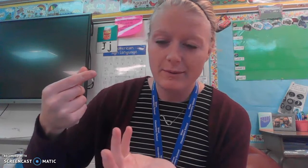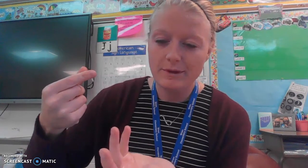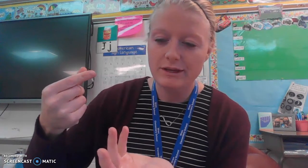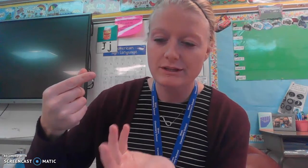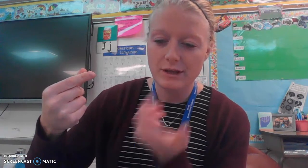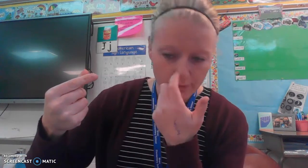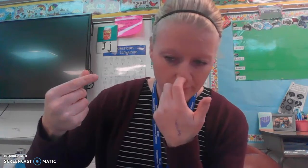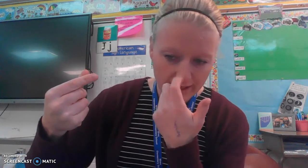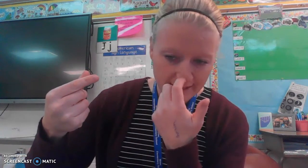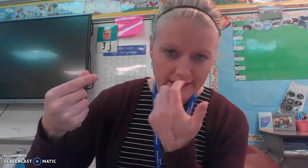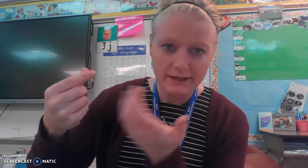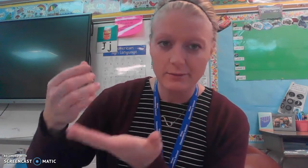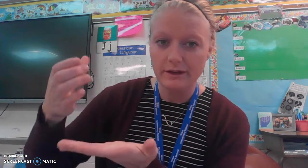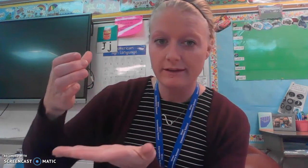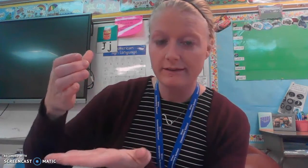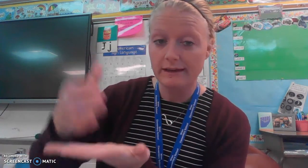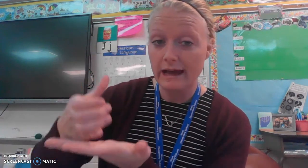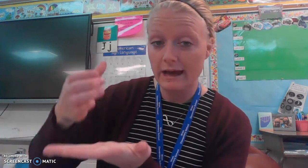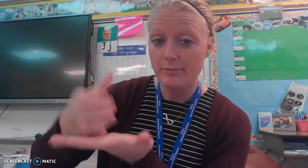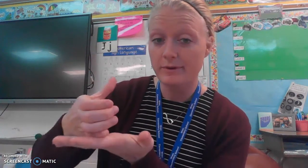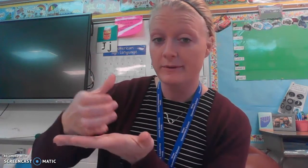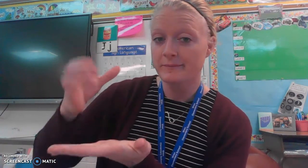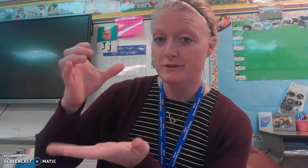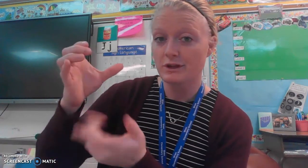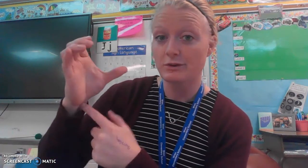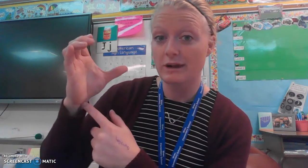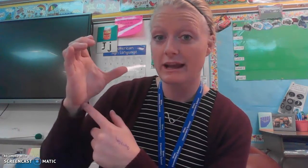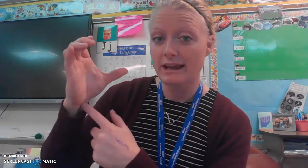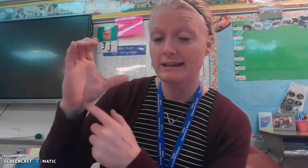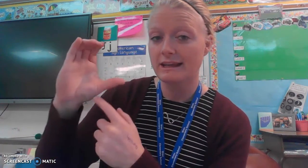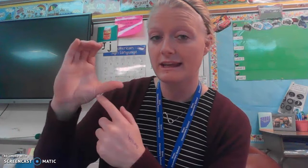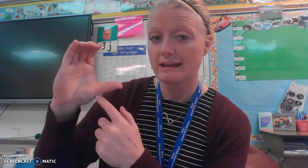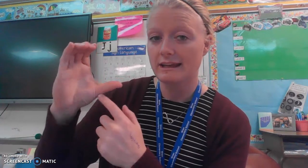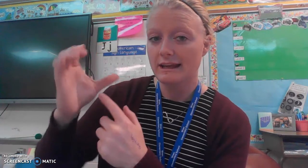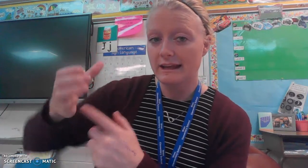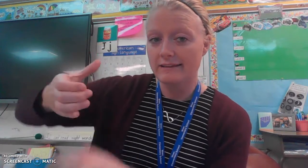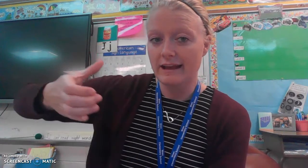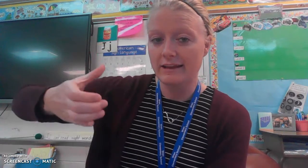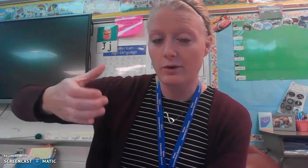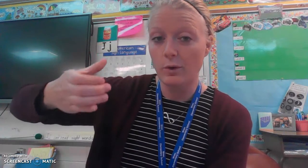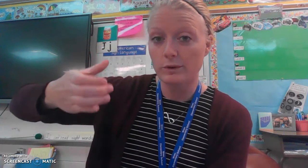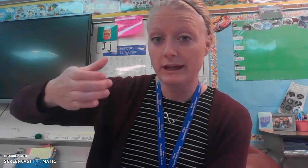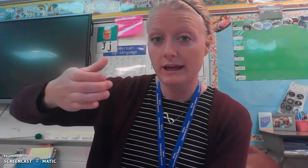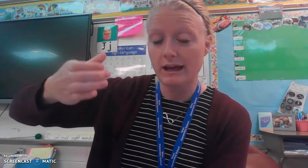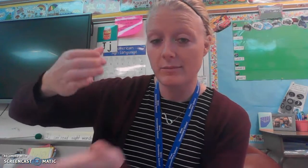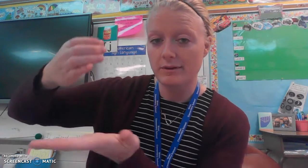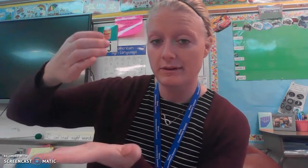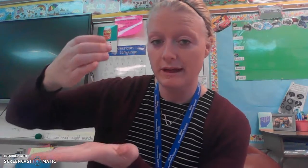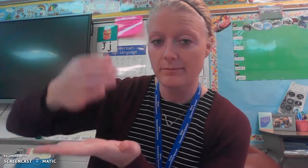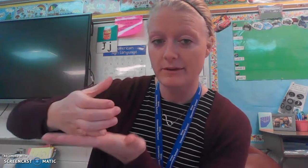cup, so what I did was cup. So your right hand again is like holding a cup and